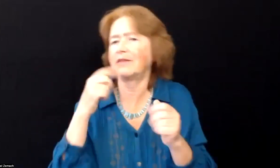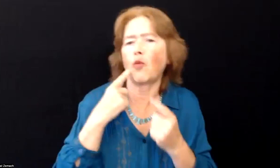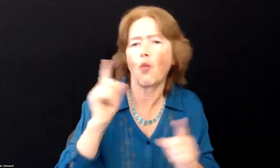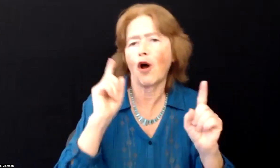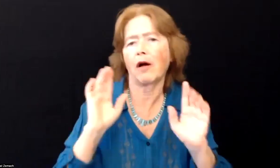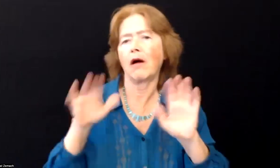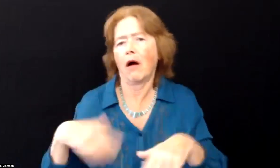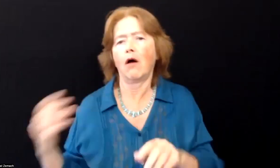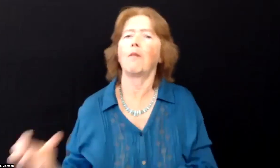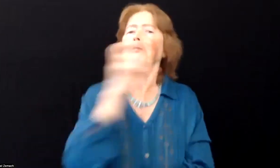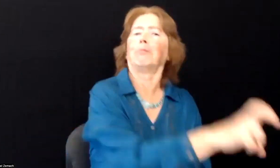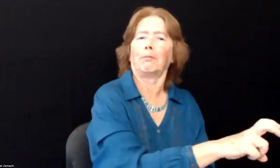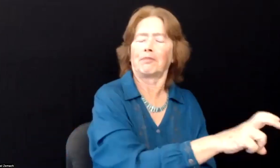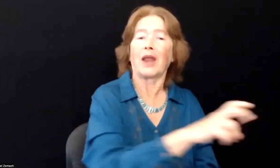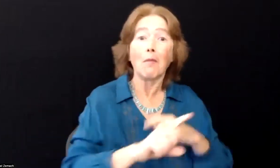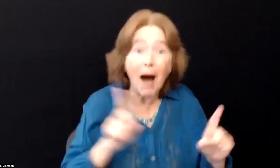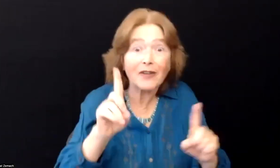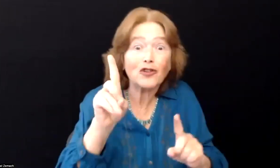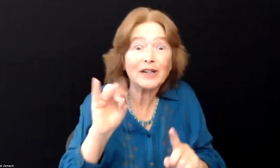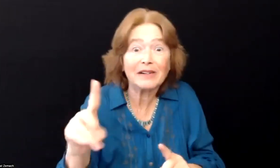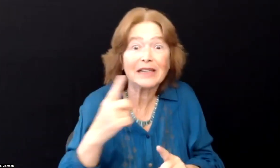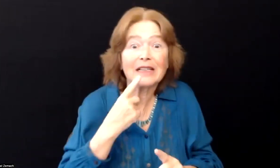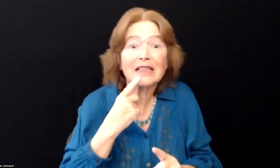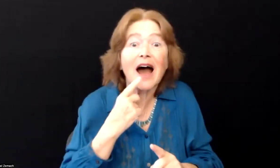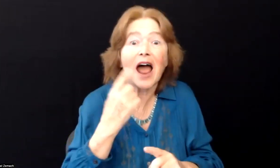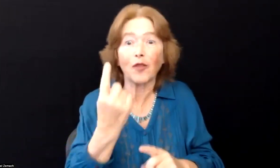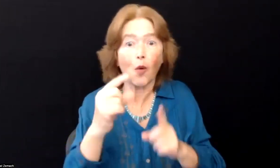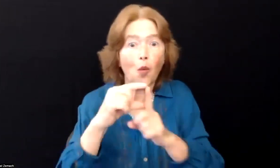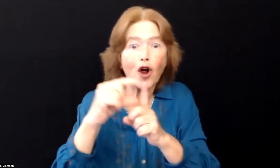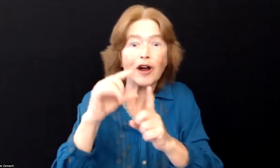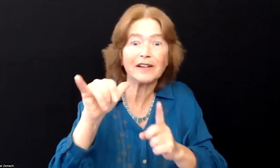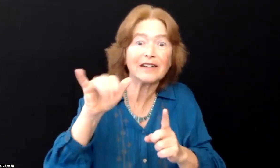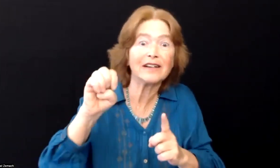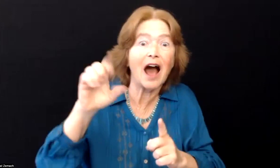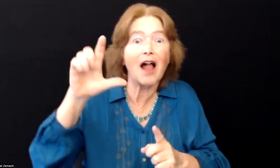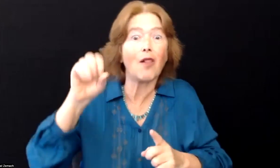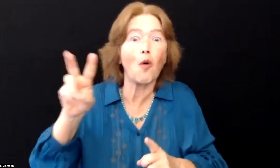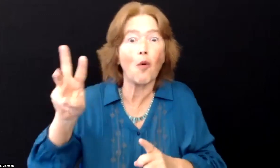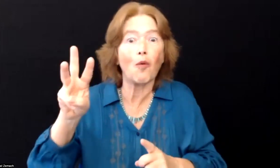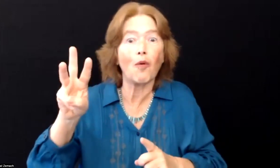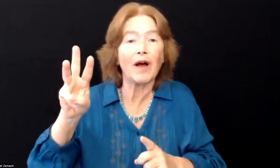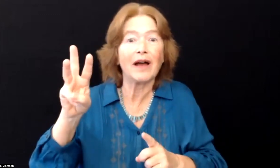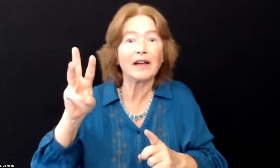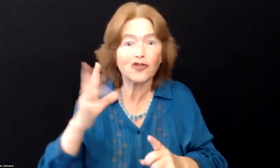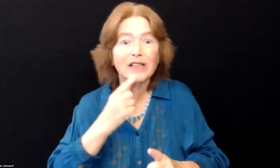we tried that, but it didn't work. And so now we're having her draw." "Oh, but," the teacher mentioned, "Oh, but she did say the word